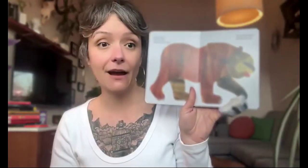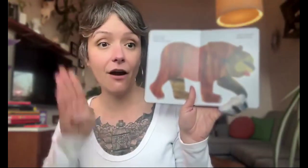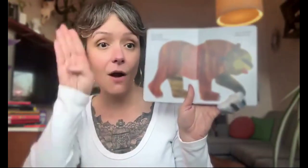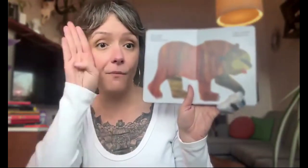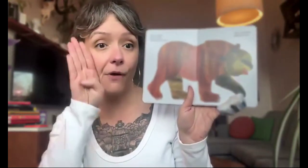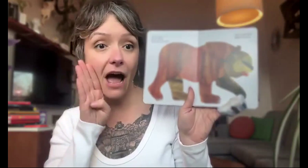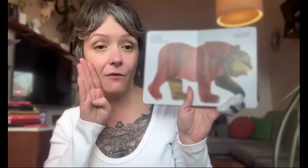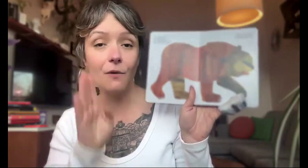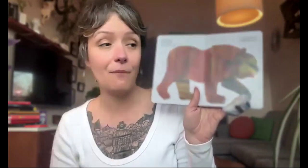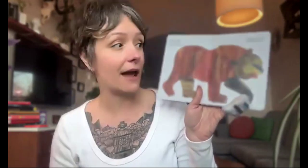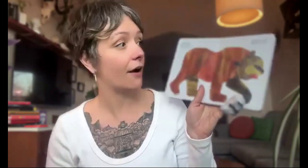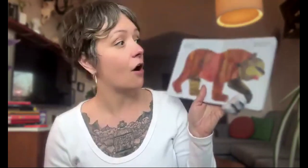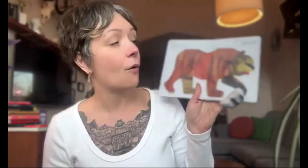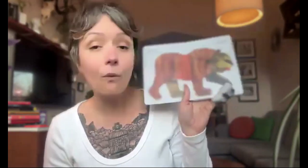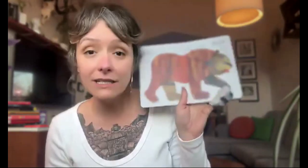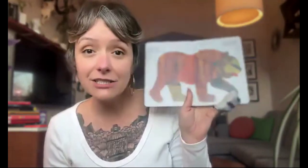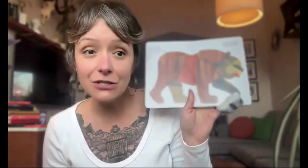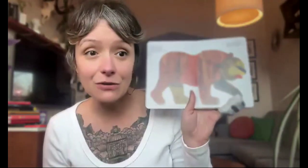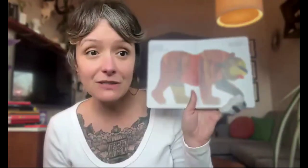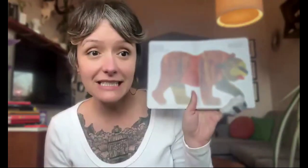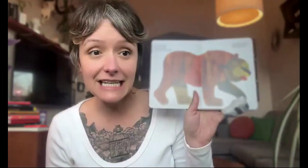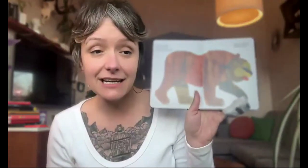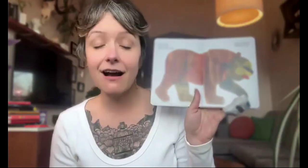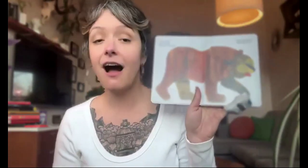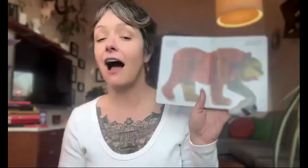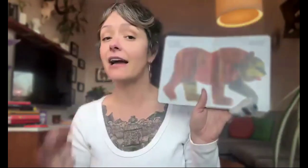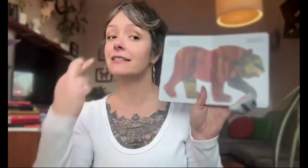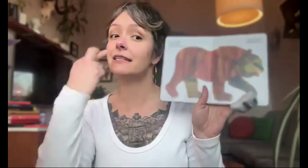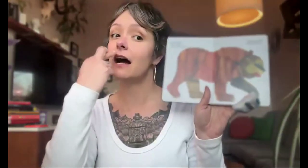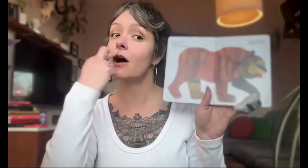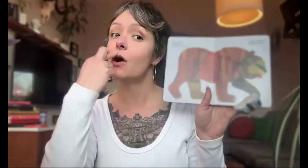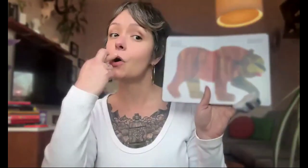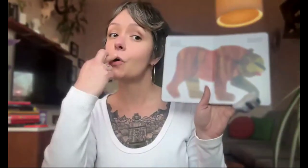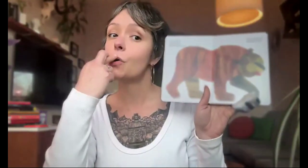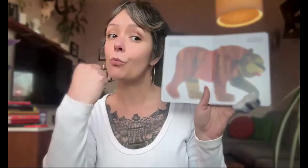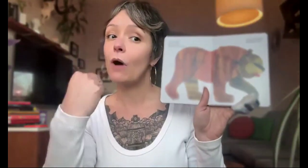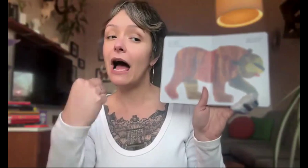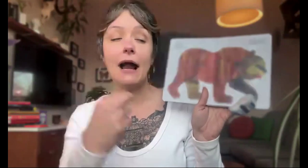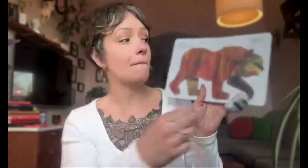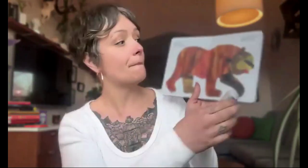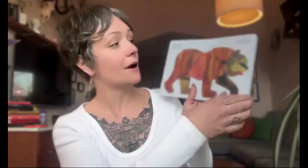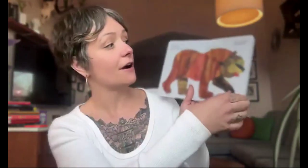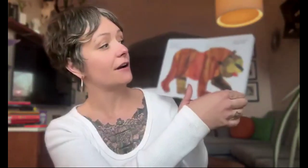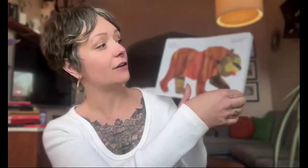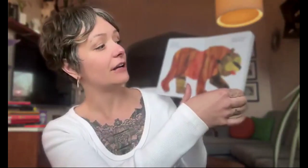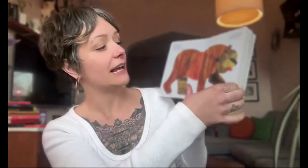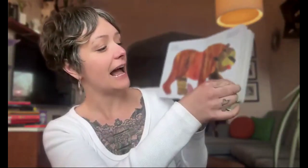bear, brown bear. What do you see? I see a red bird looking